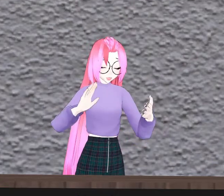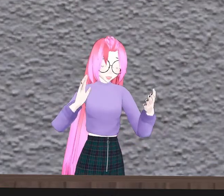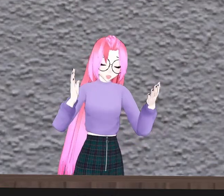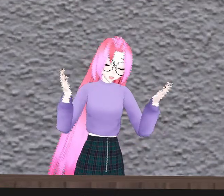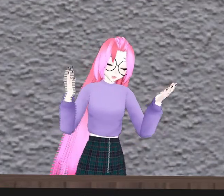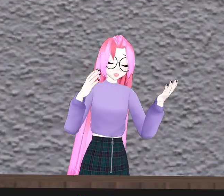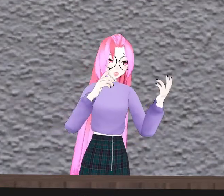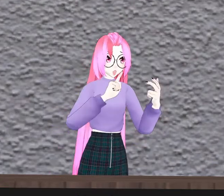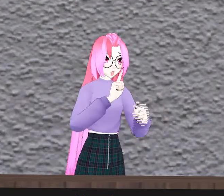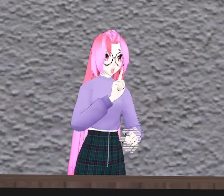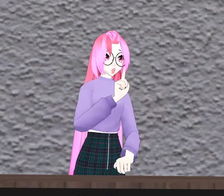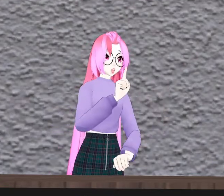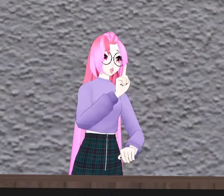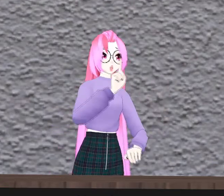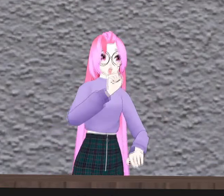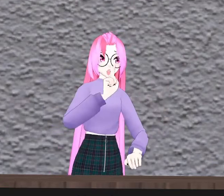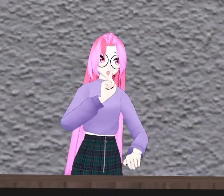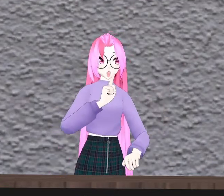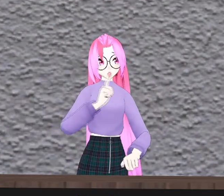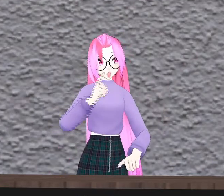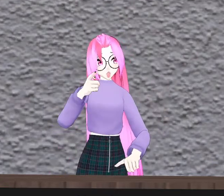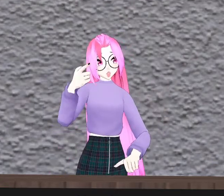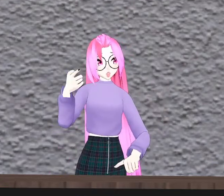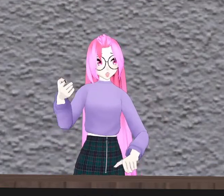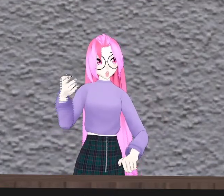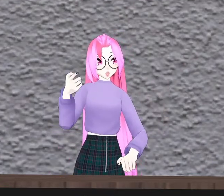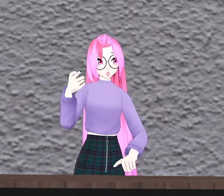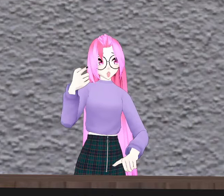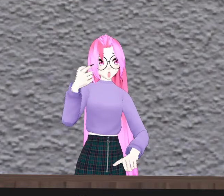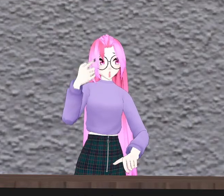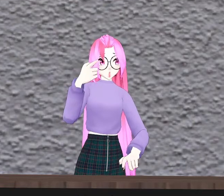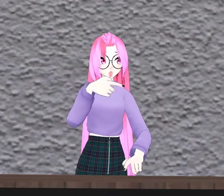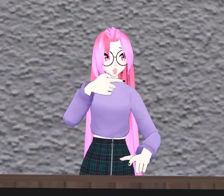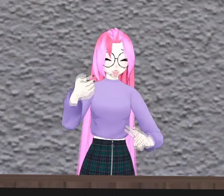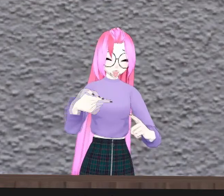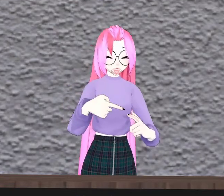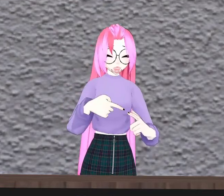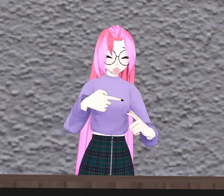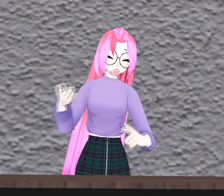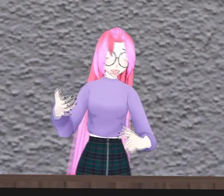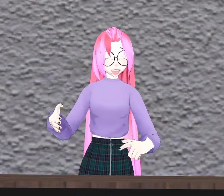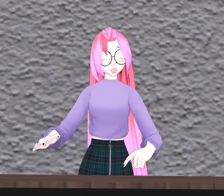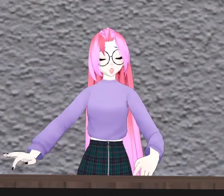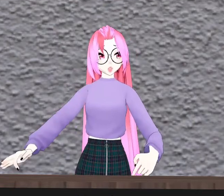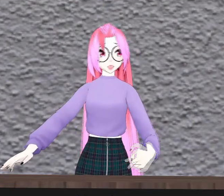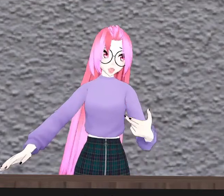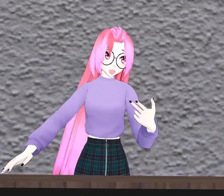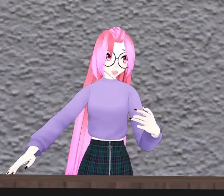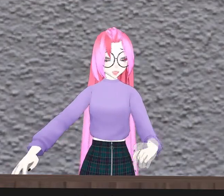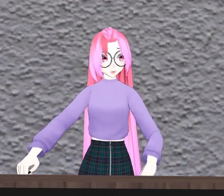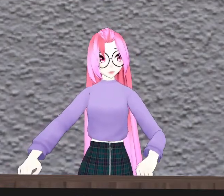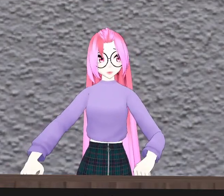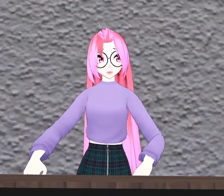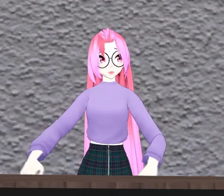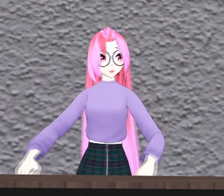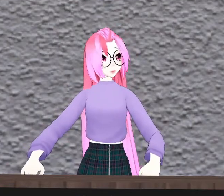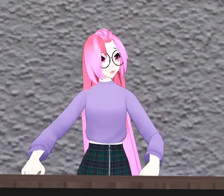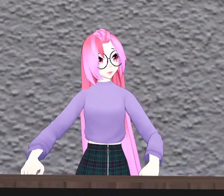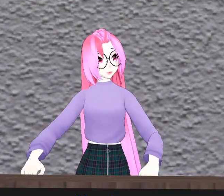So, yeah, I feel like allowing yourself to ask them questions. That's what I would say. Let me